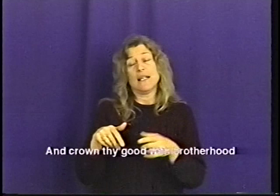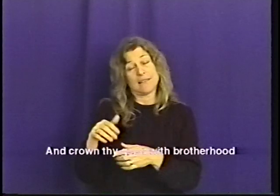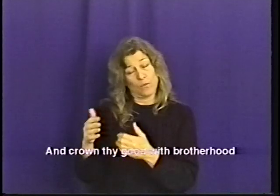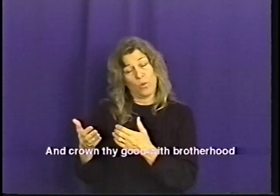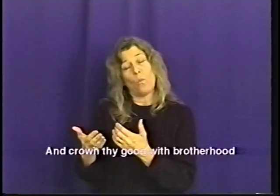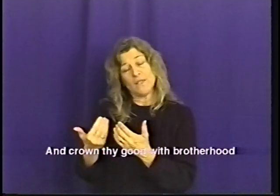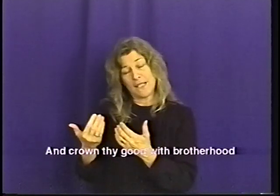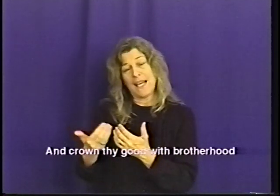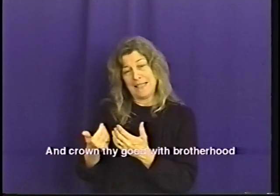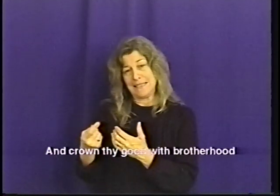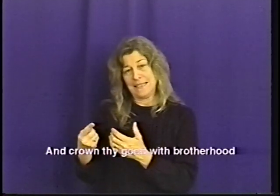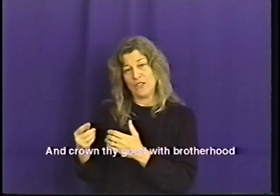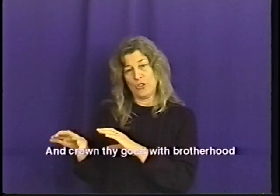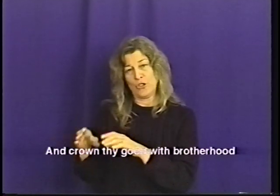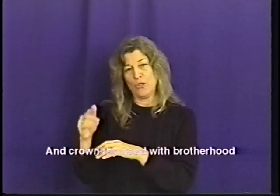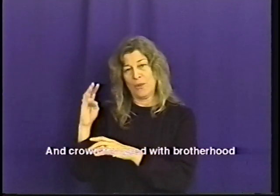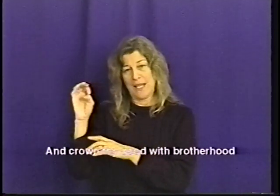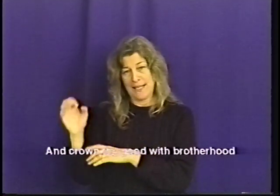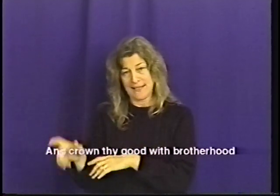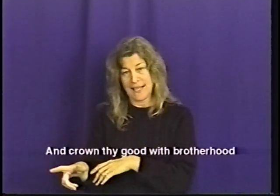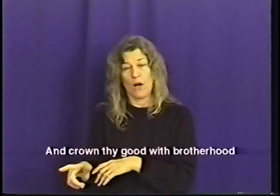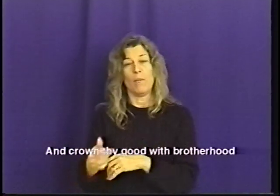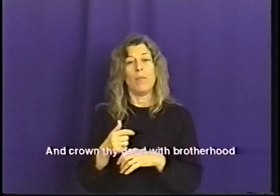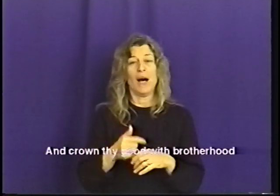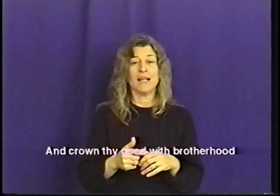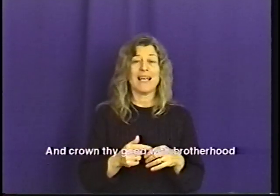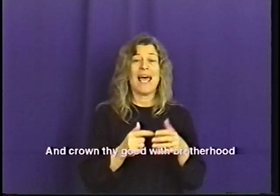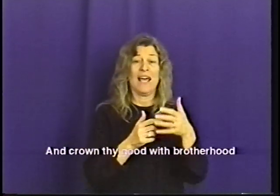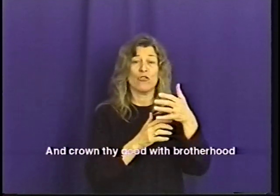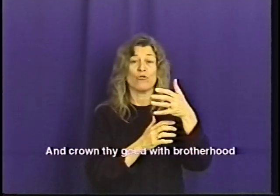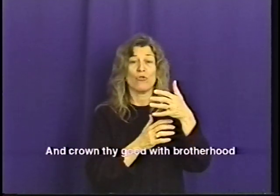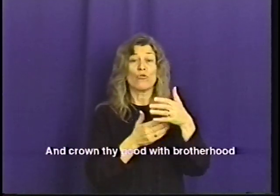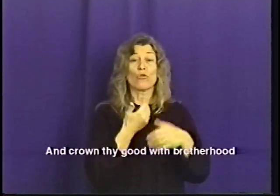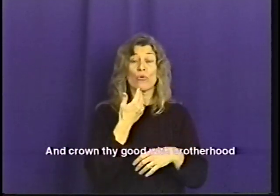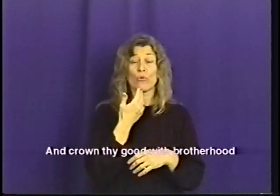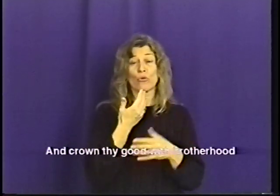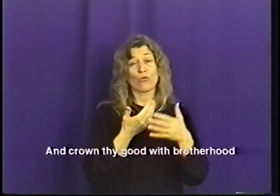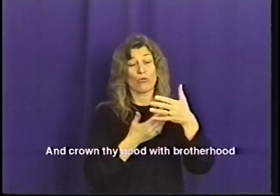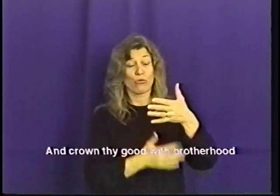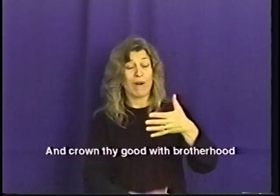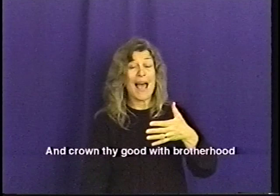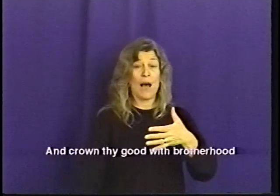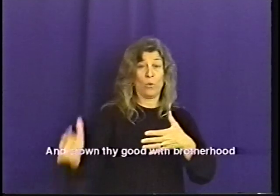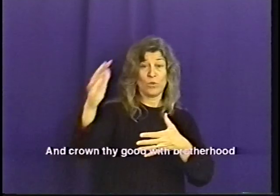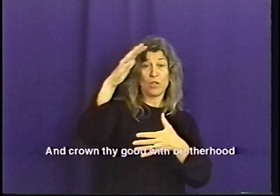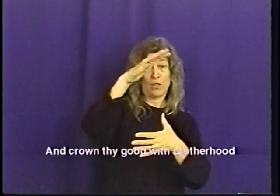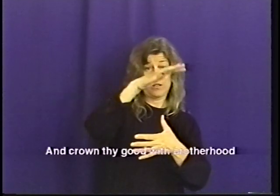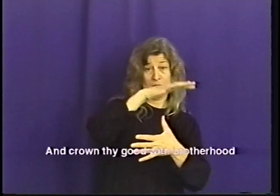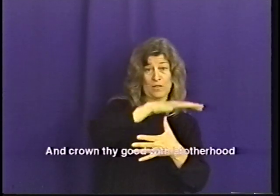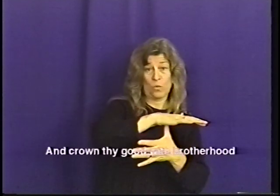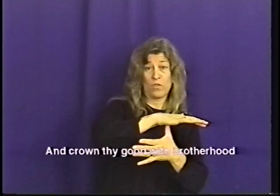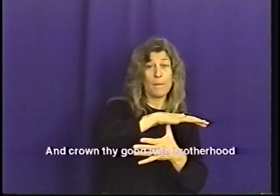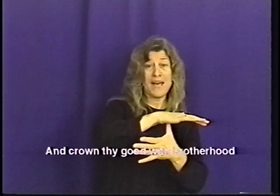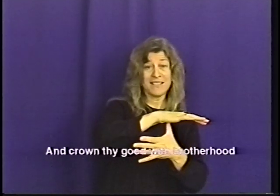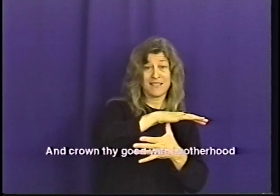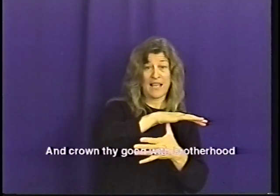It's, once again, this is easier to do in ASL, but, and crowned, the best